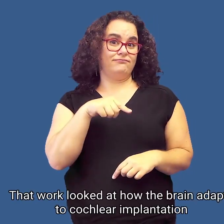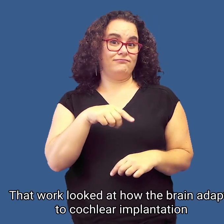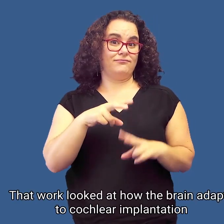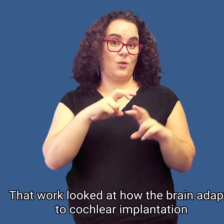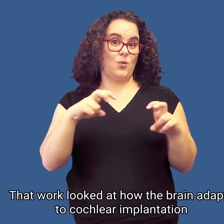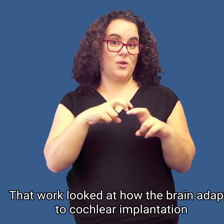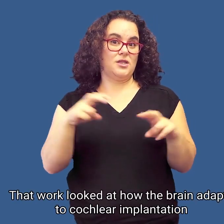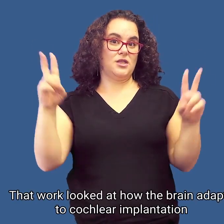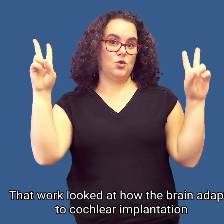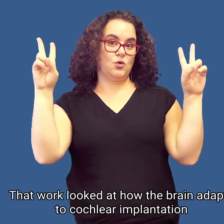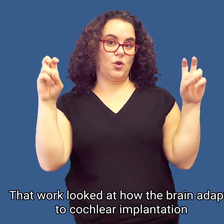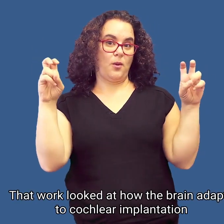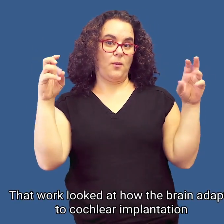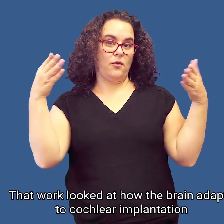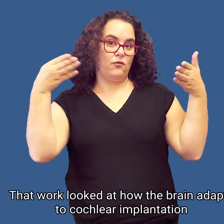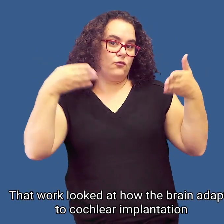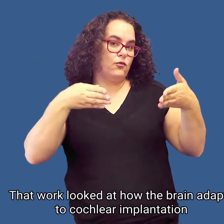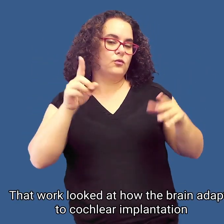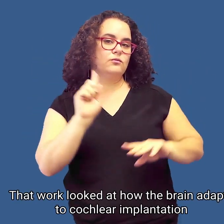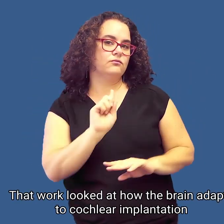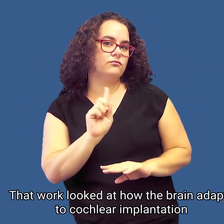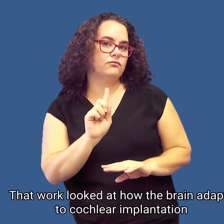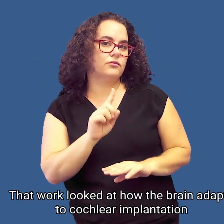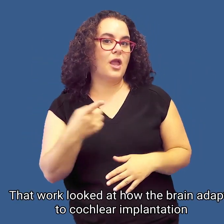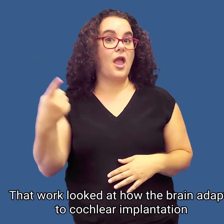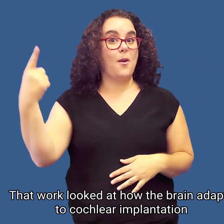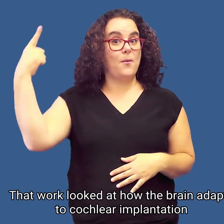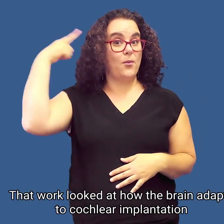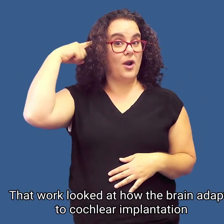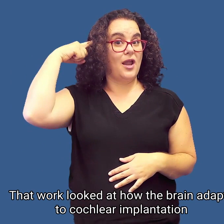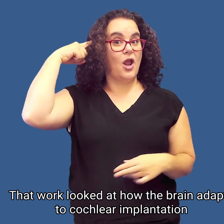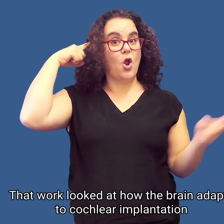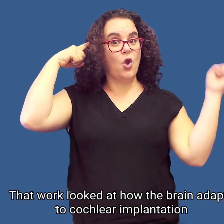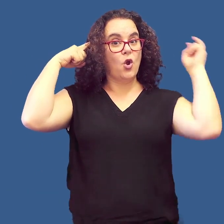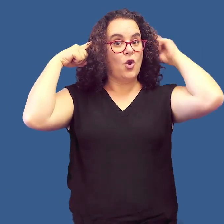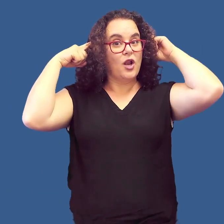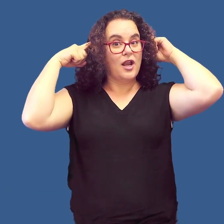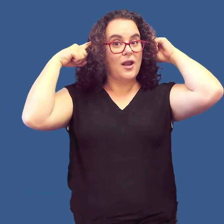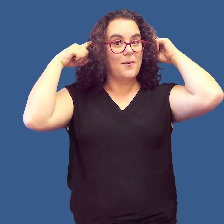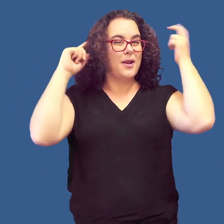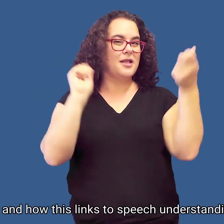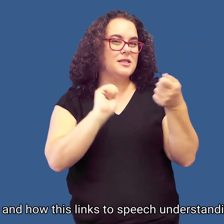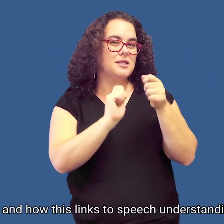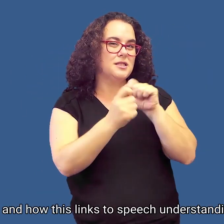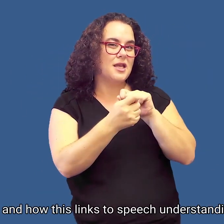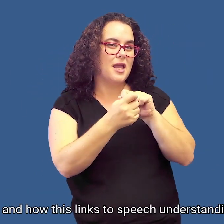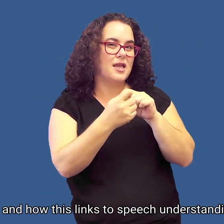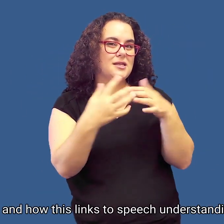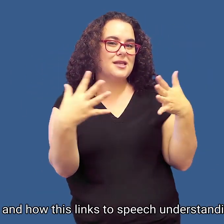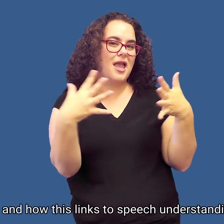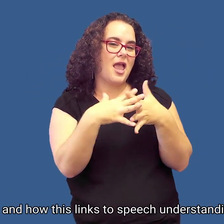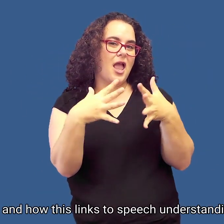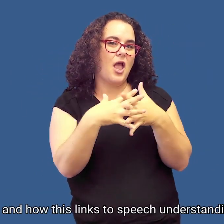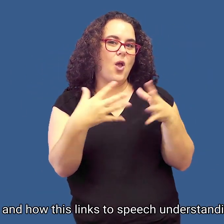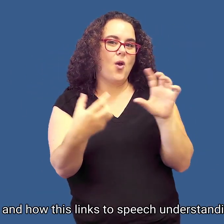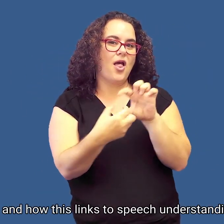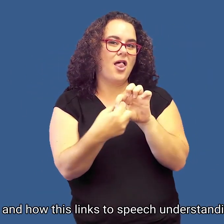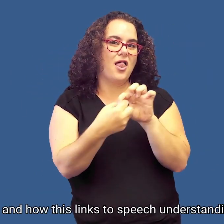That work looked at how the brain adapts to cochlear implantation and how this links to speech